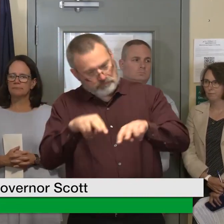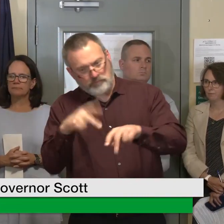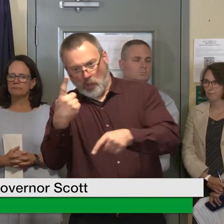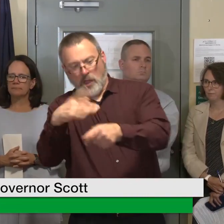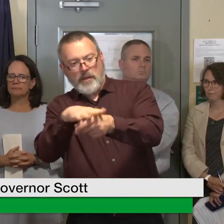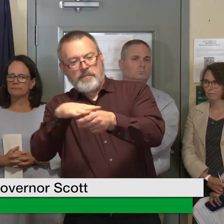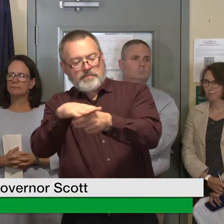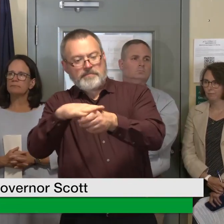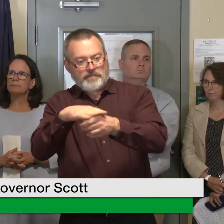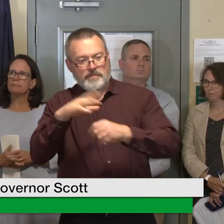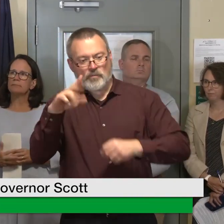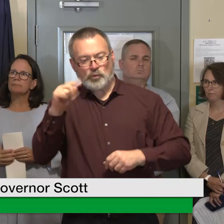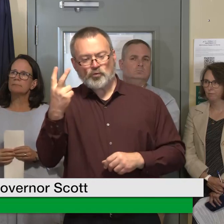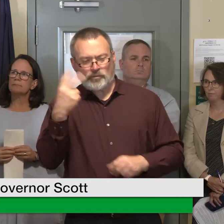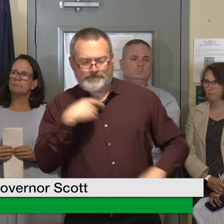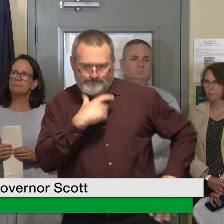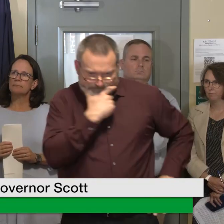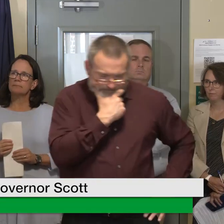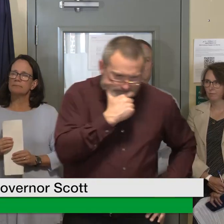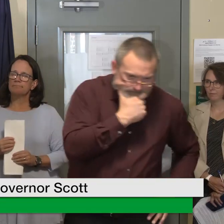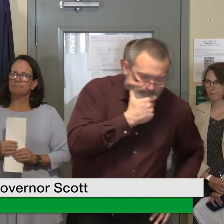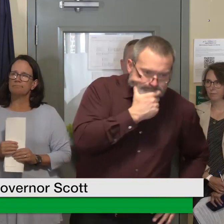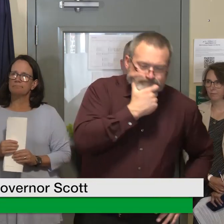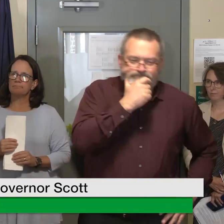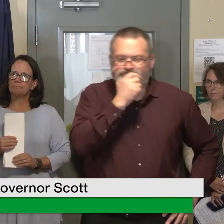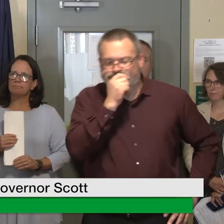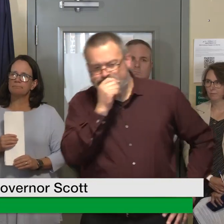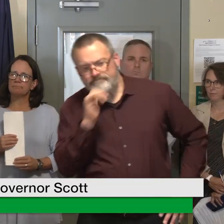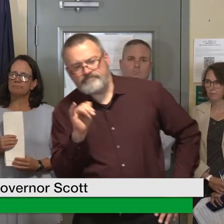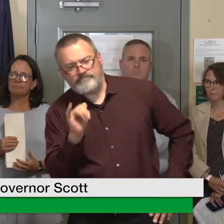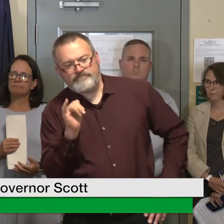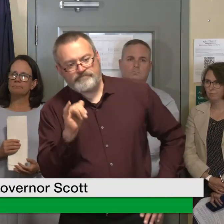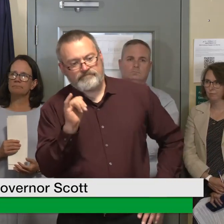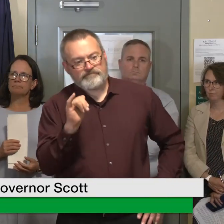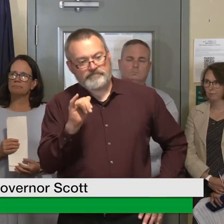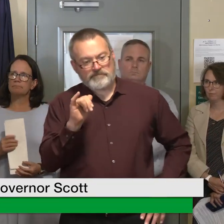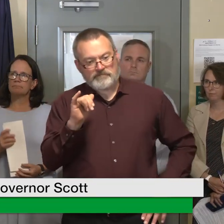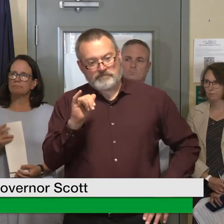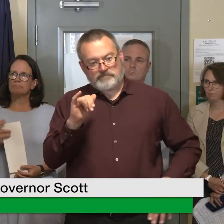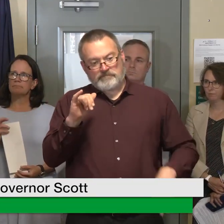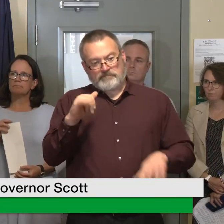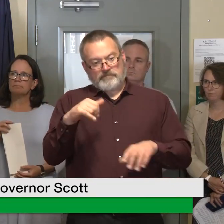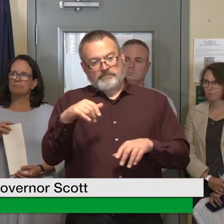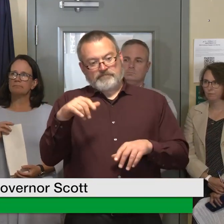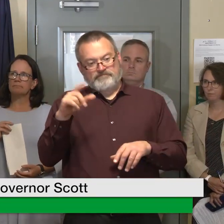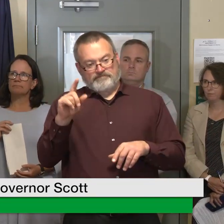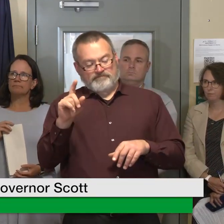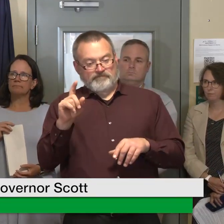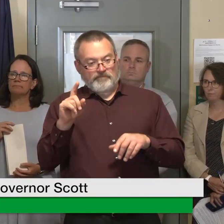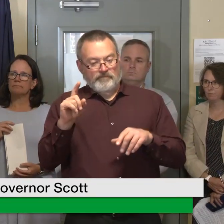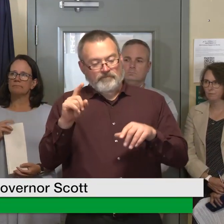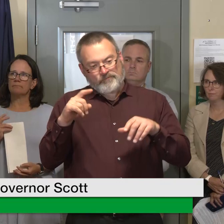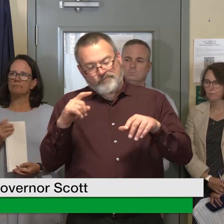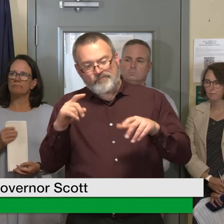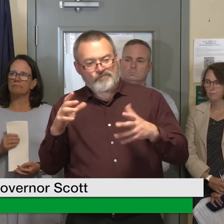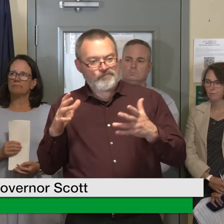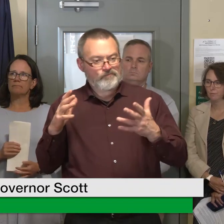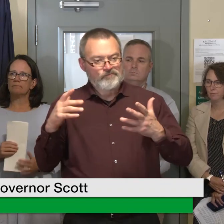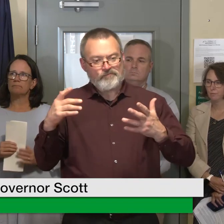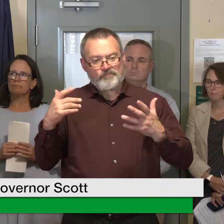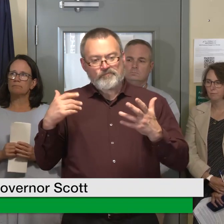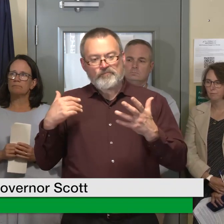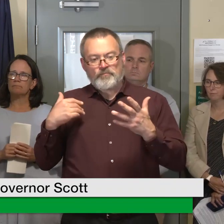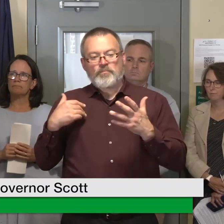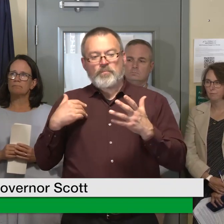I paused to look at. And then at the intersection, I also met with Kelly Ewald. She is our